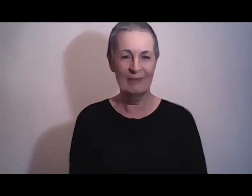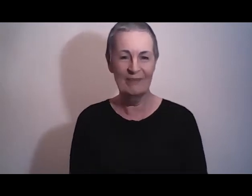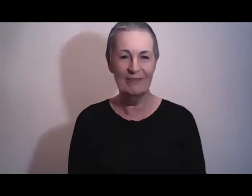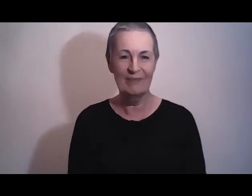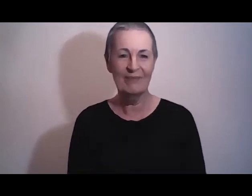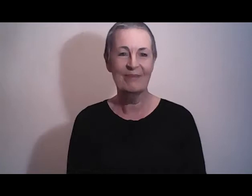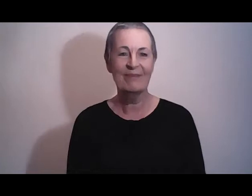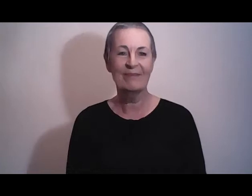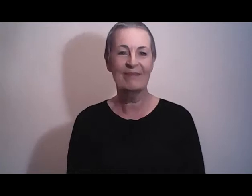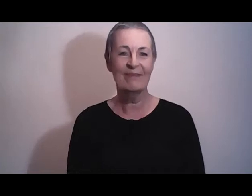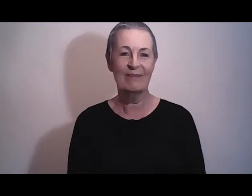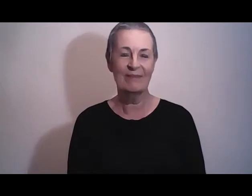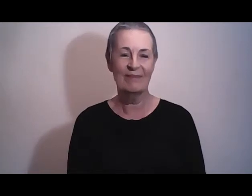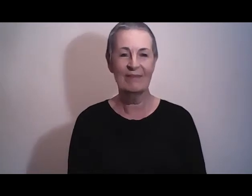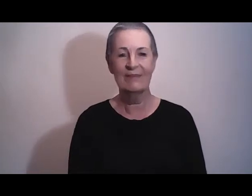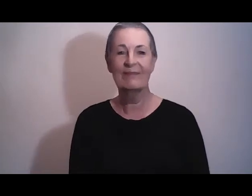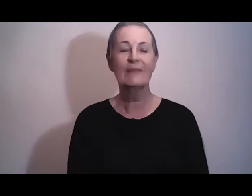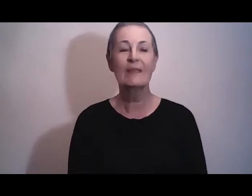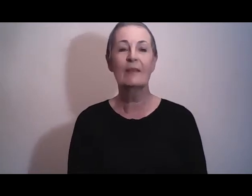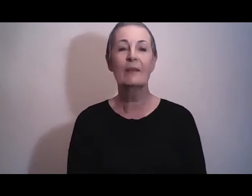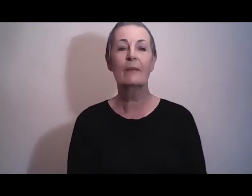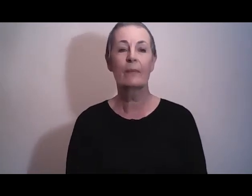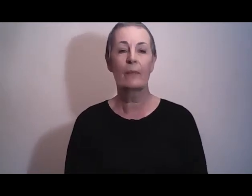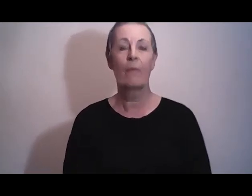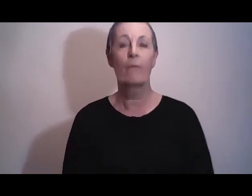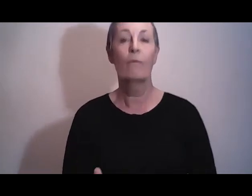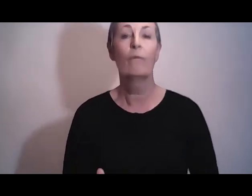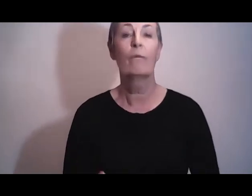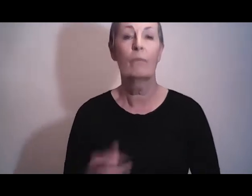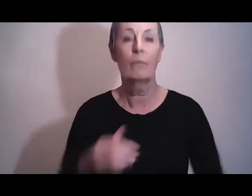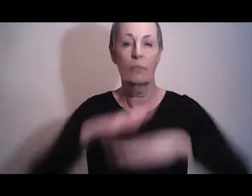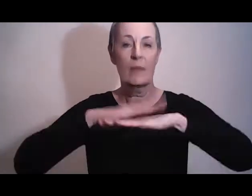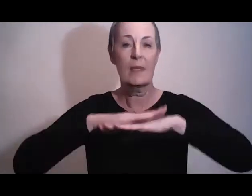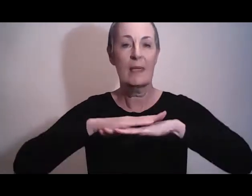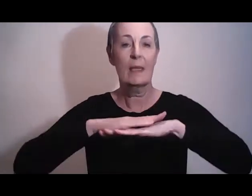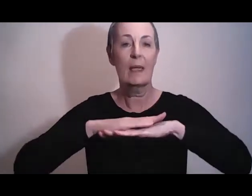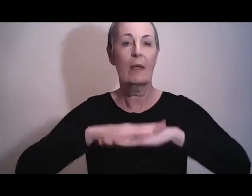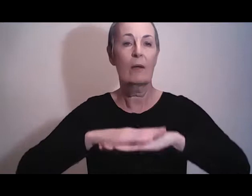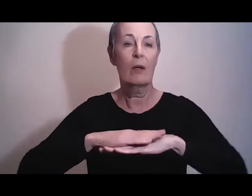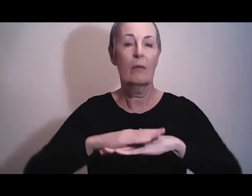So just sit forward on your chair and let's begin.